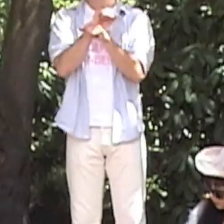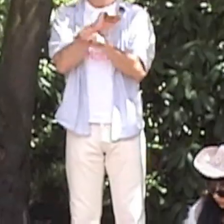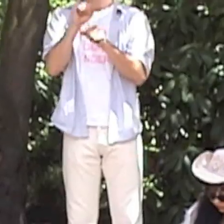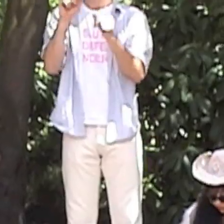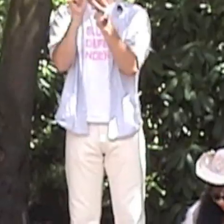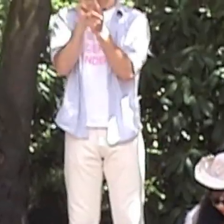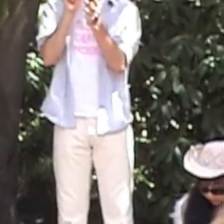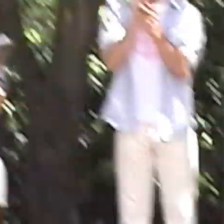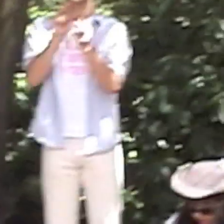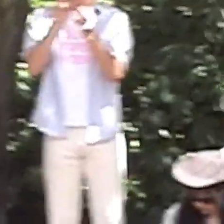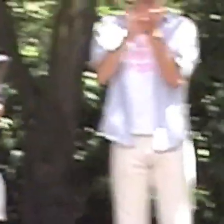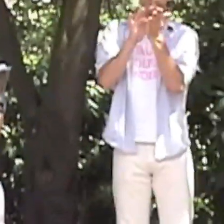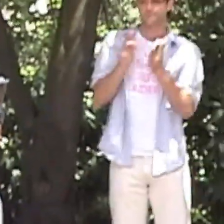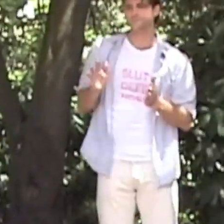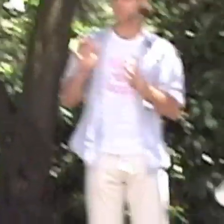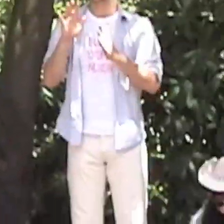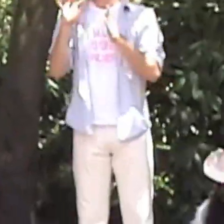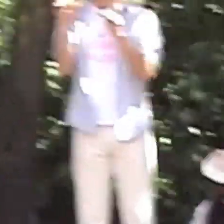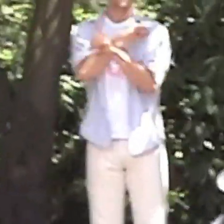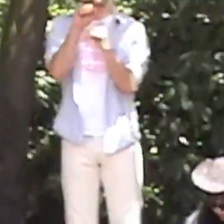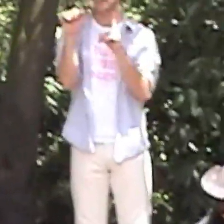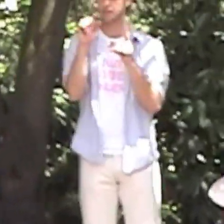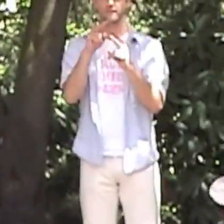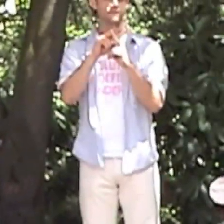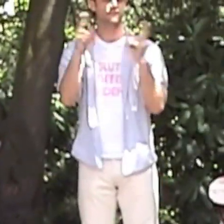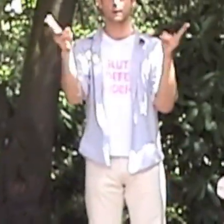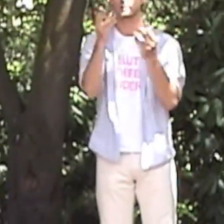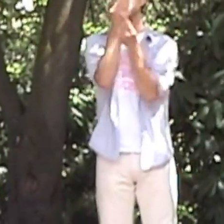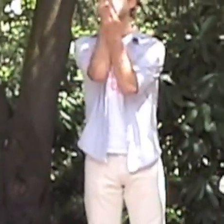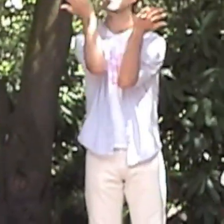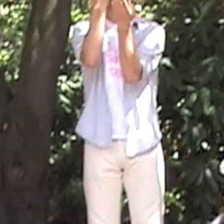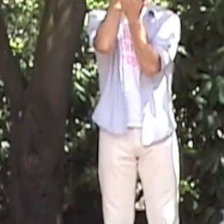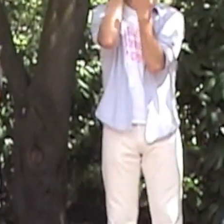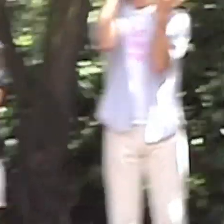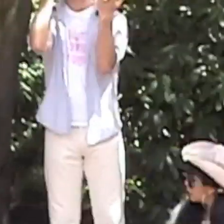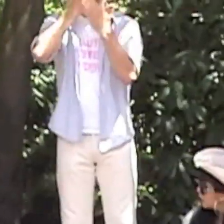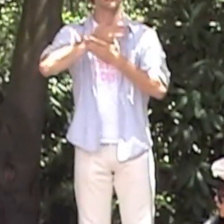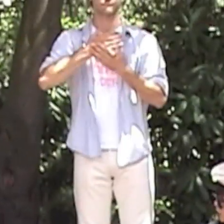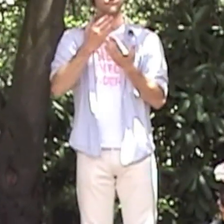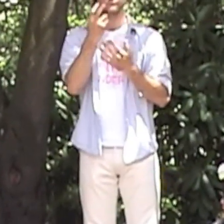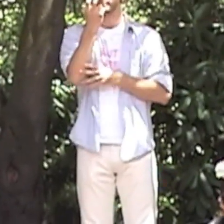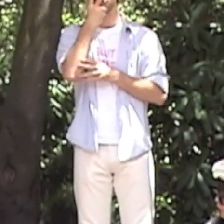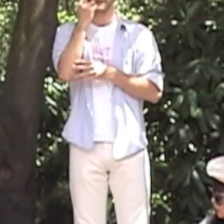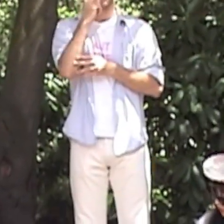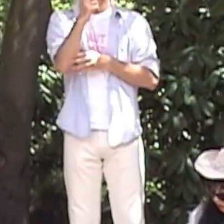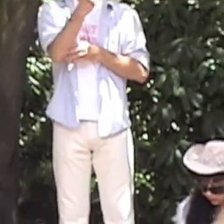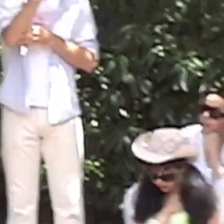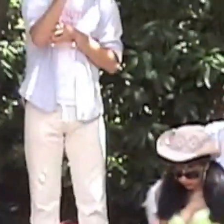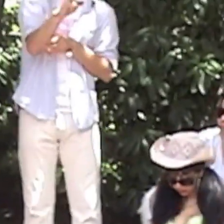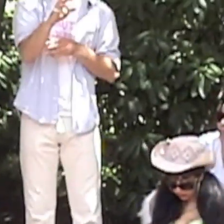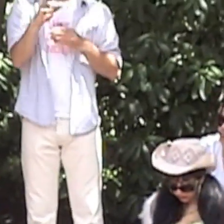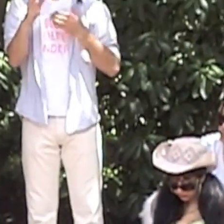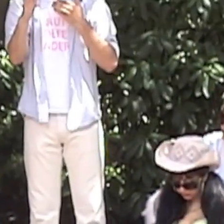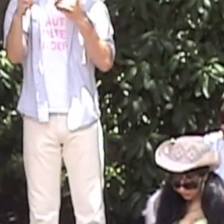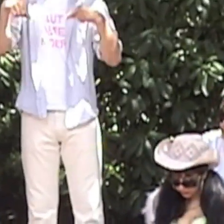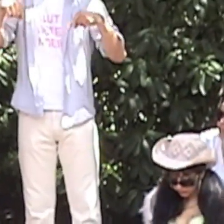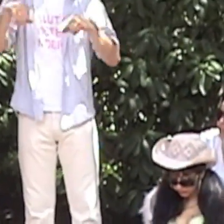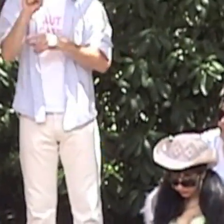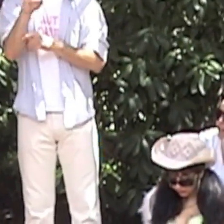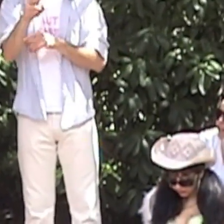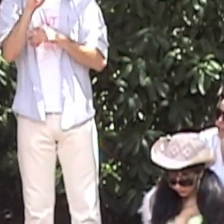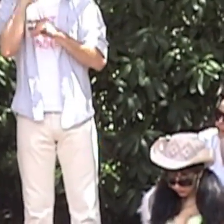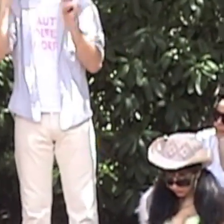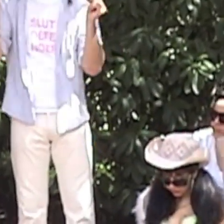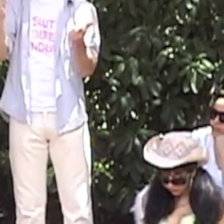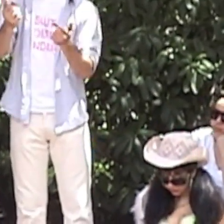predators, sexualized violence, is extremely gender indiscriminate. Slutwalk is for everyone. We wish to create a